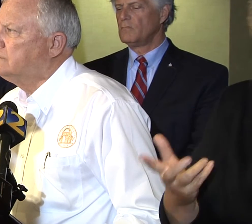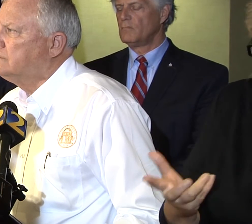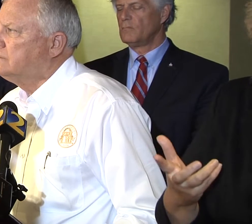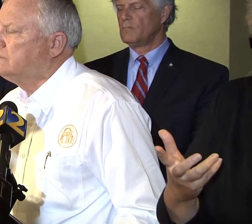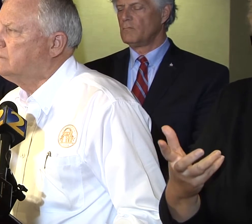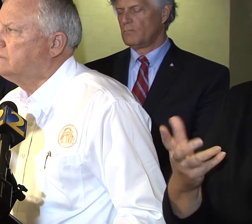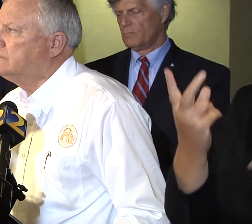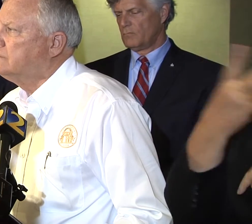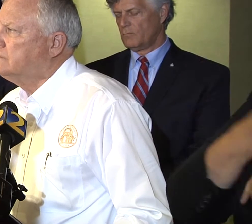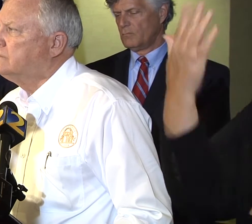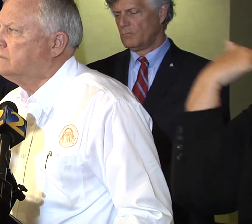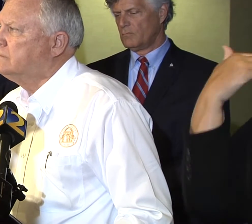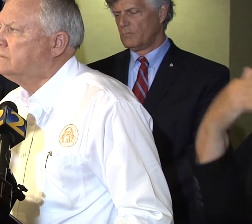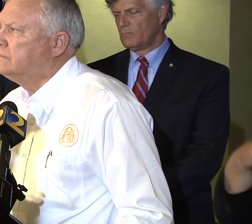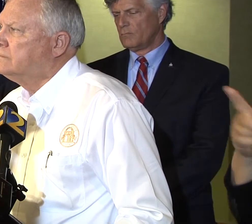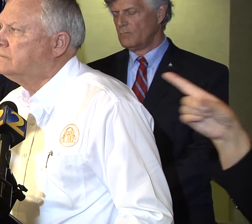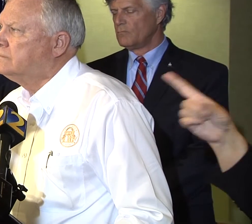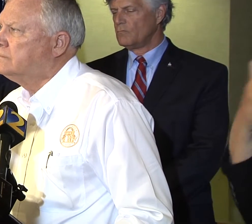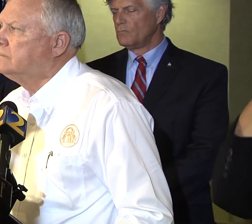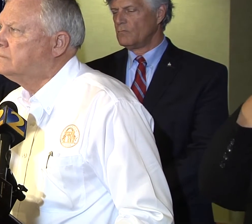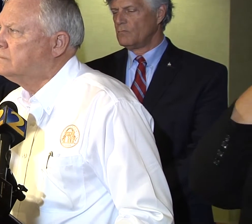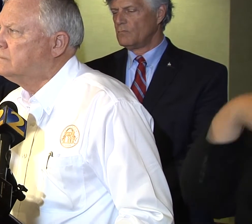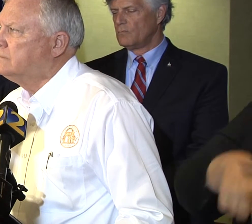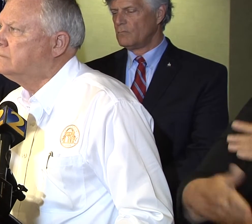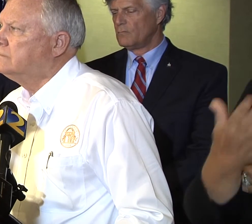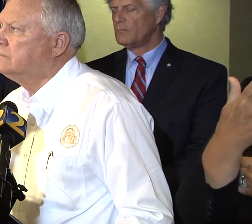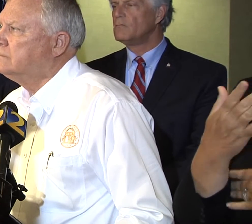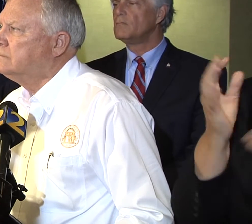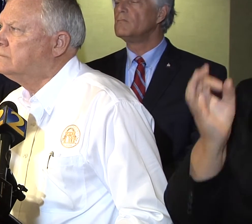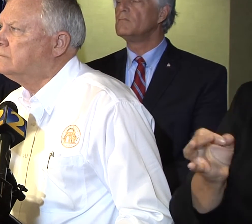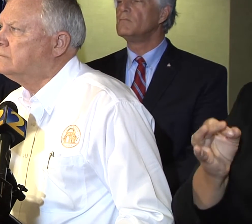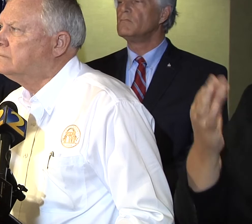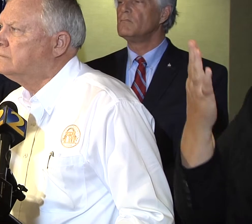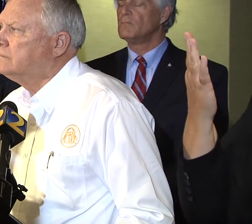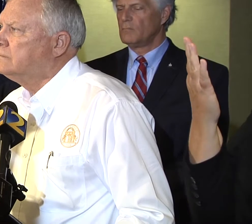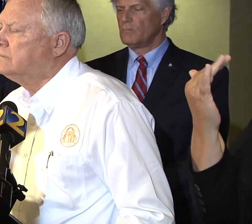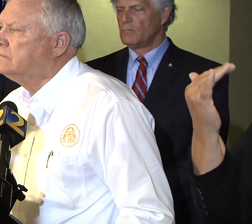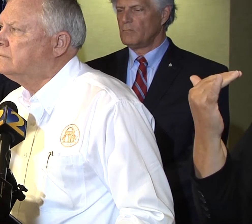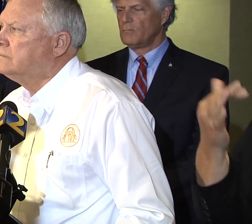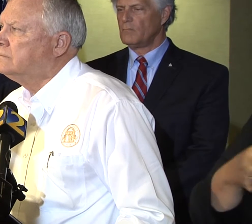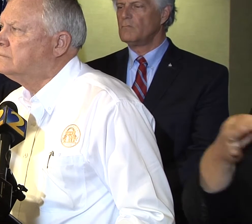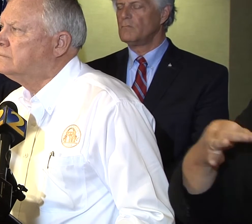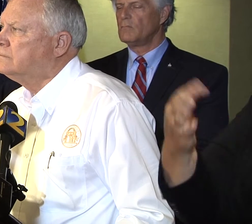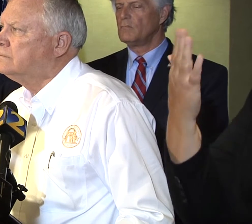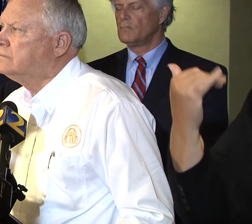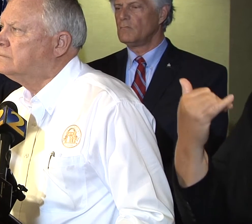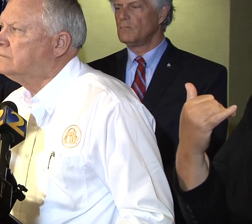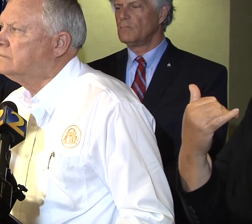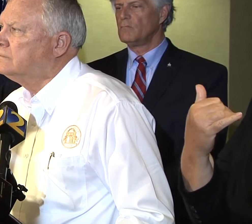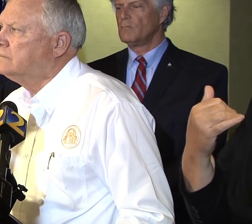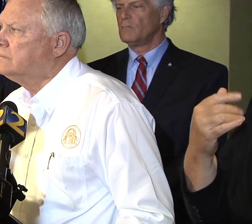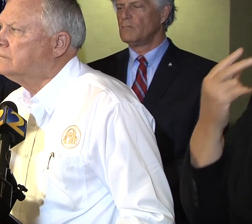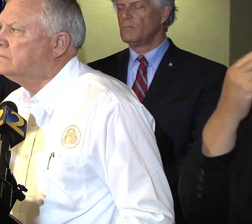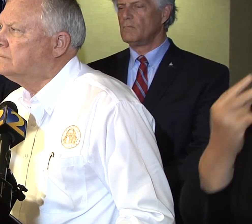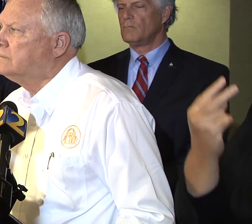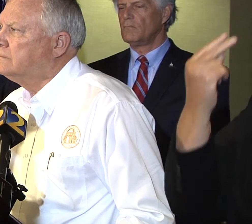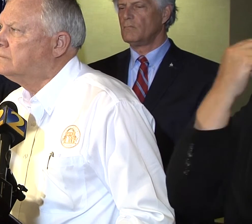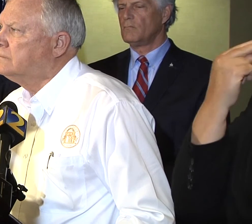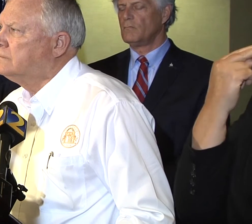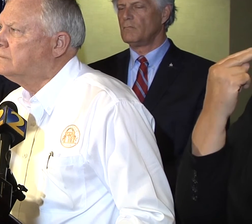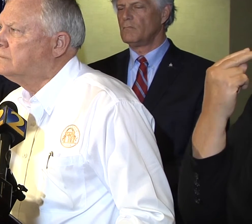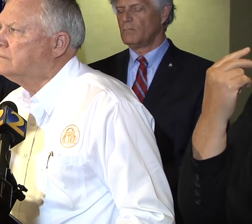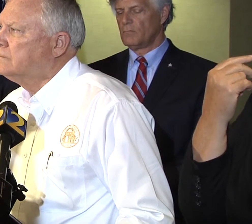the mandatory evacuation until this morning. Why was that? In hindsight, throughout the day today,